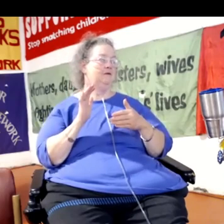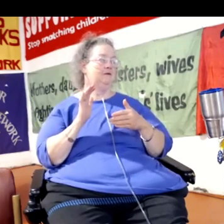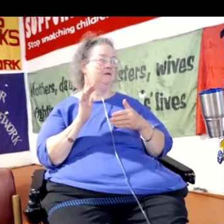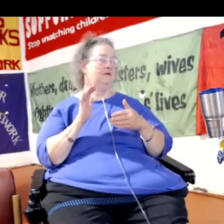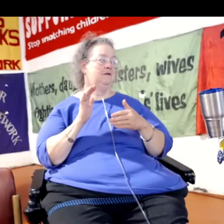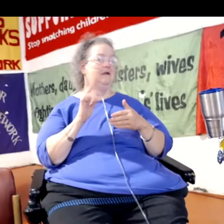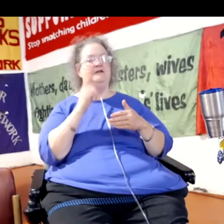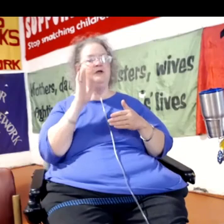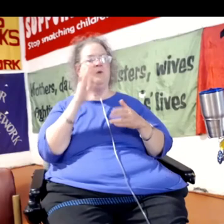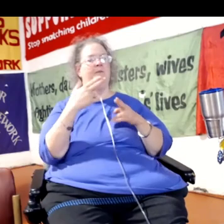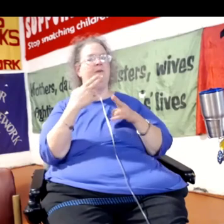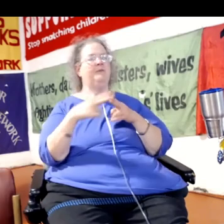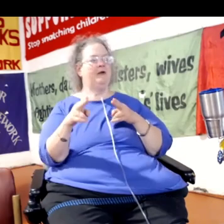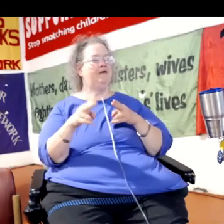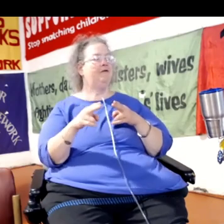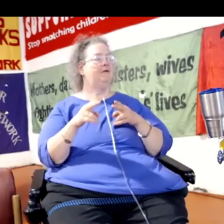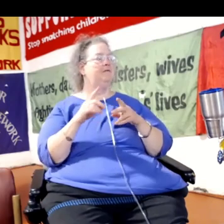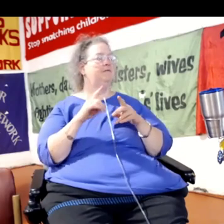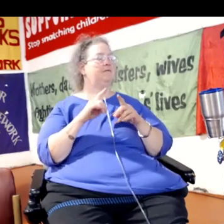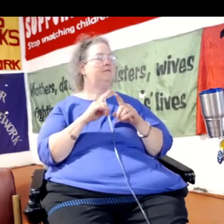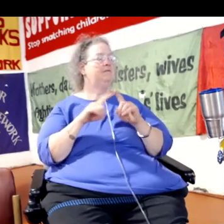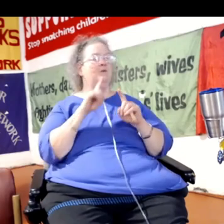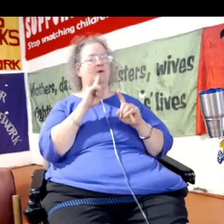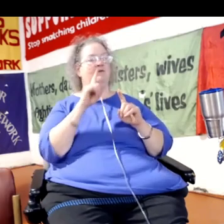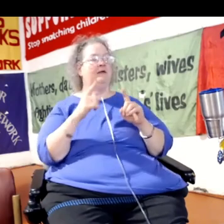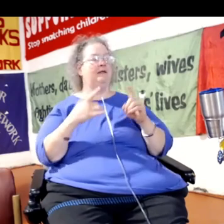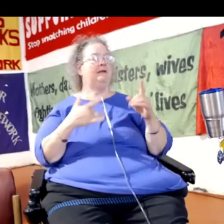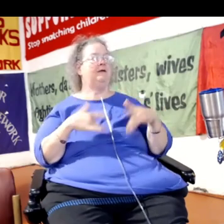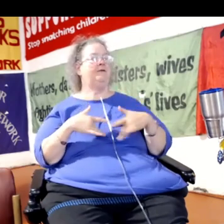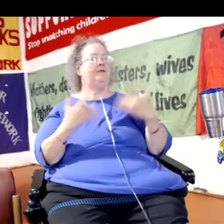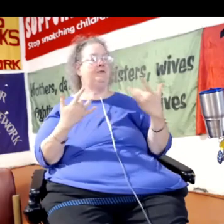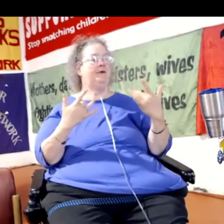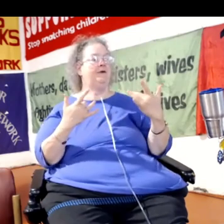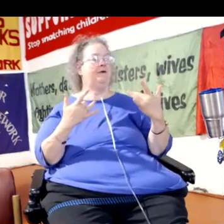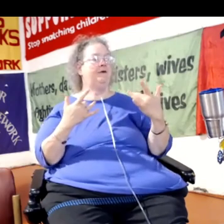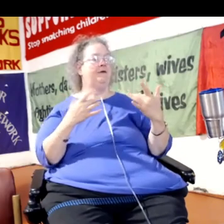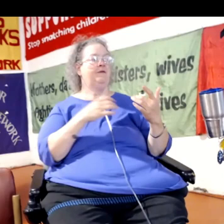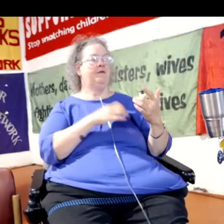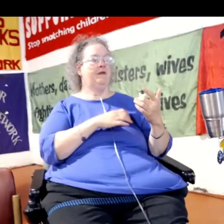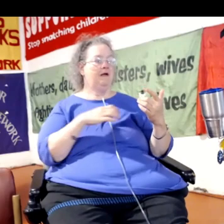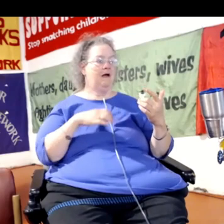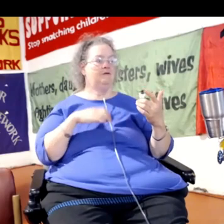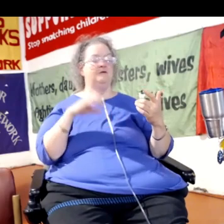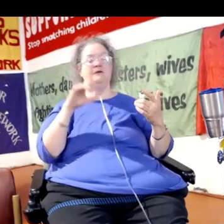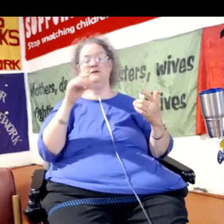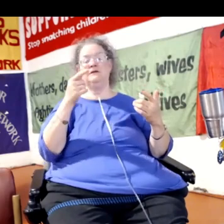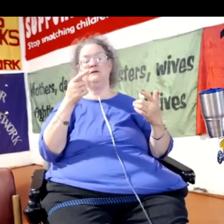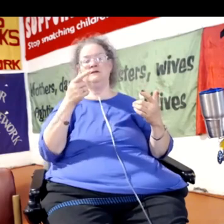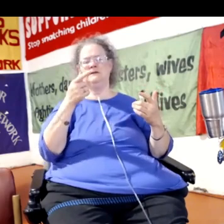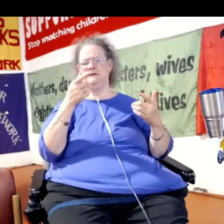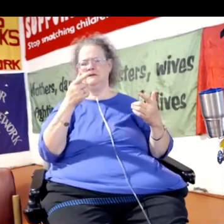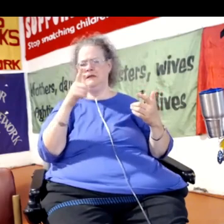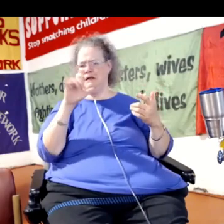she will be very brief with us, but we're really delighted that Congresswoman Gwen Moore, who was elected to